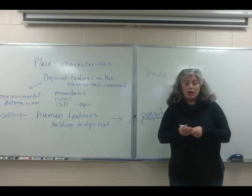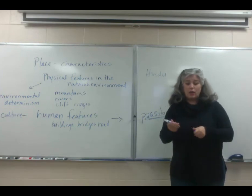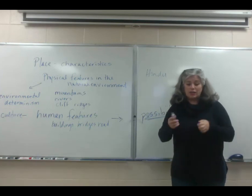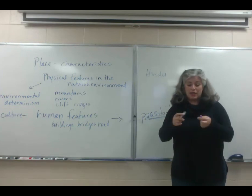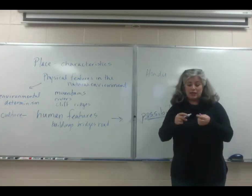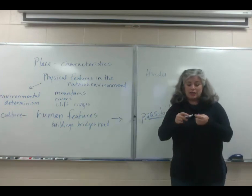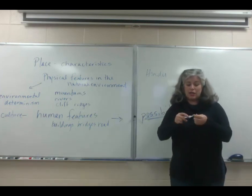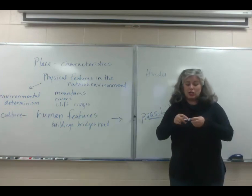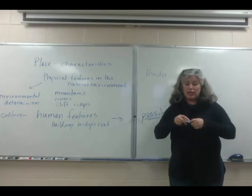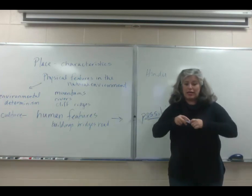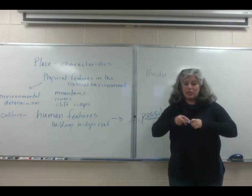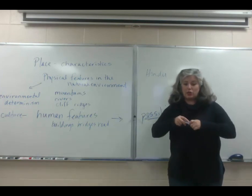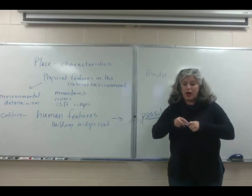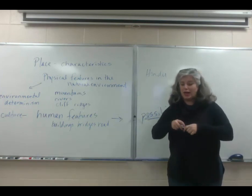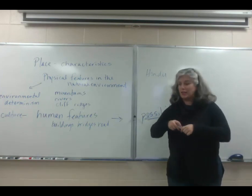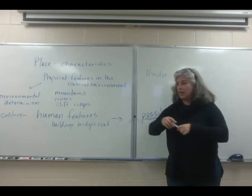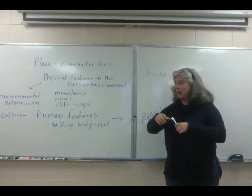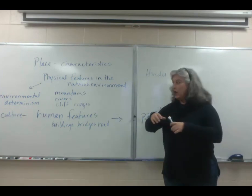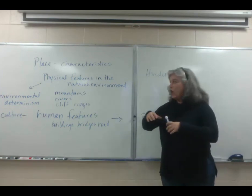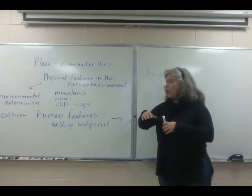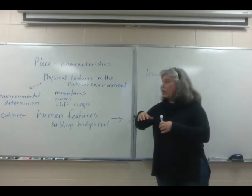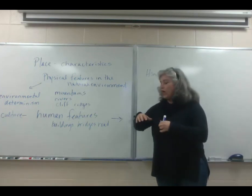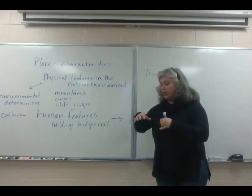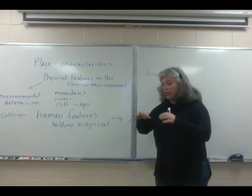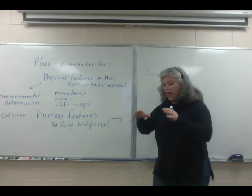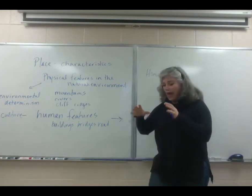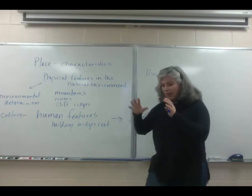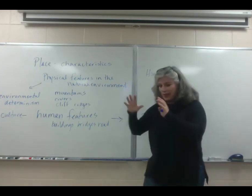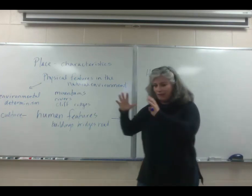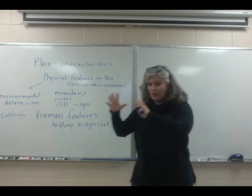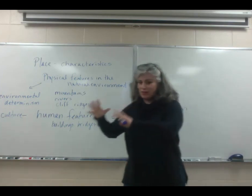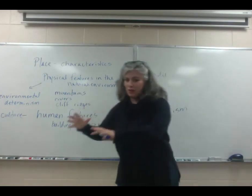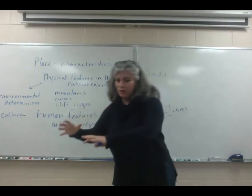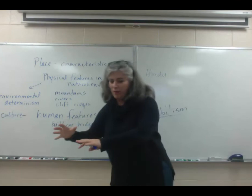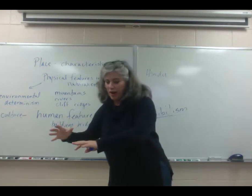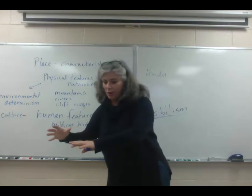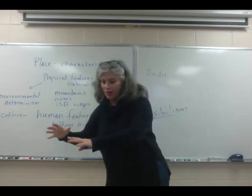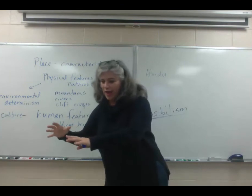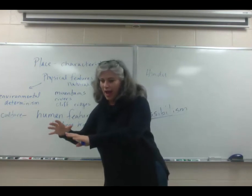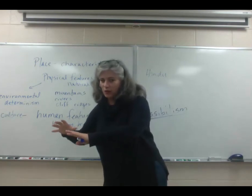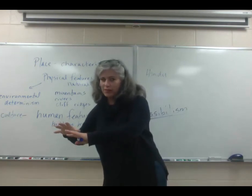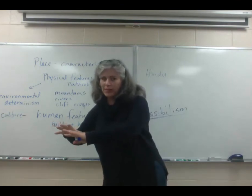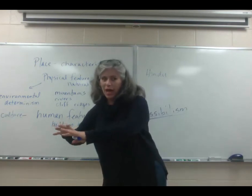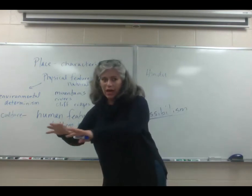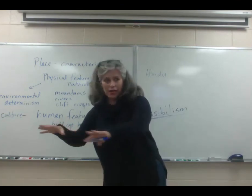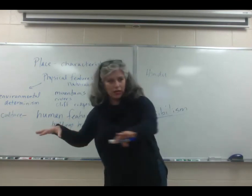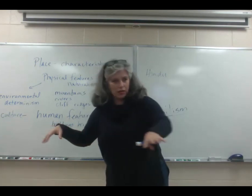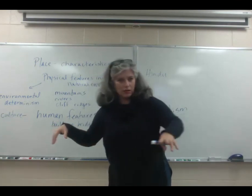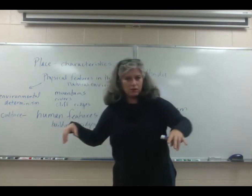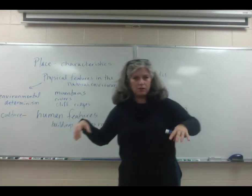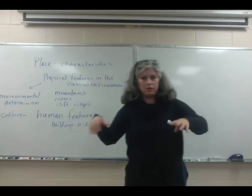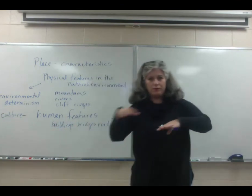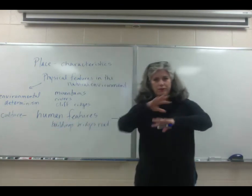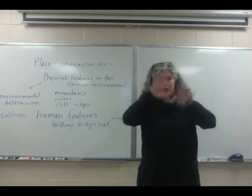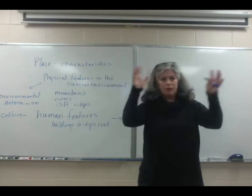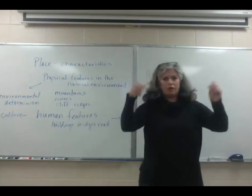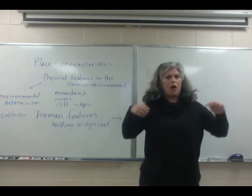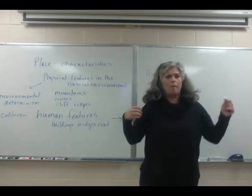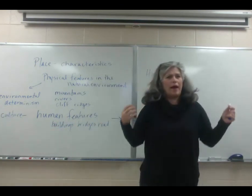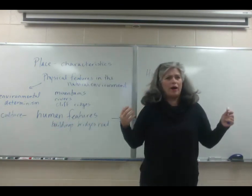wasn't necessarily interacting with the physical environment outside his compound.